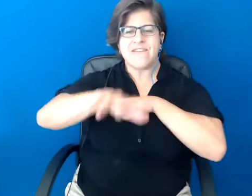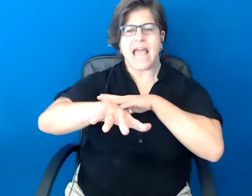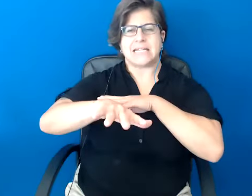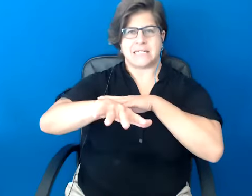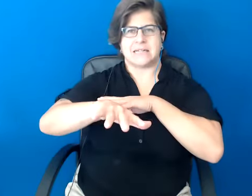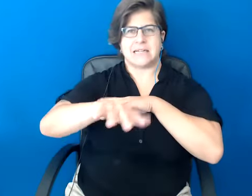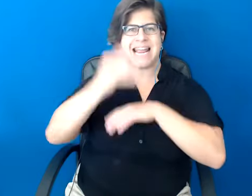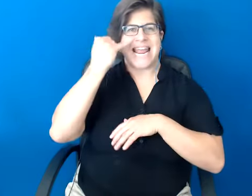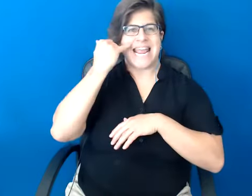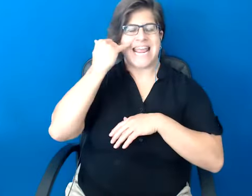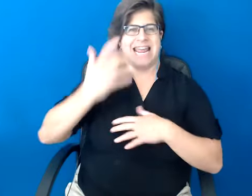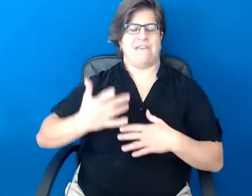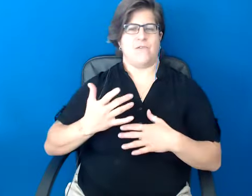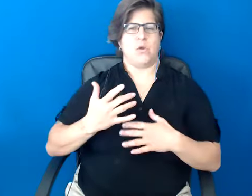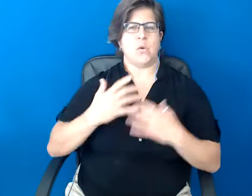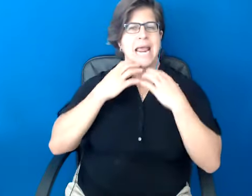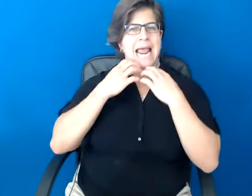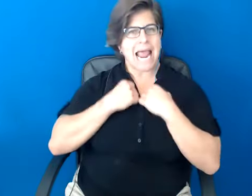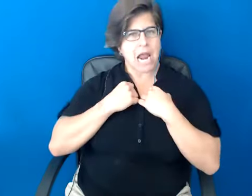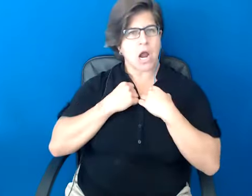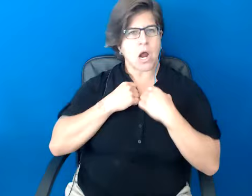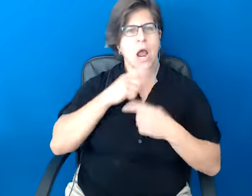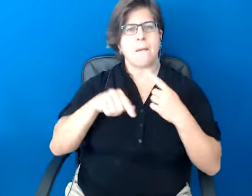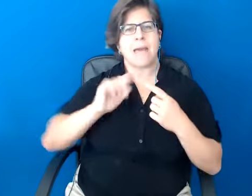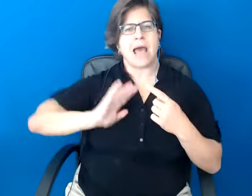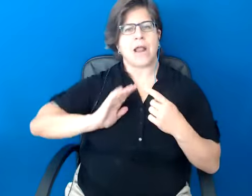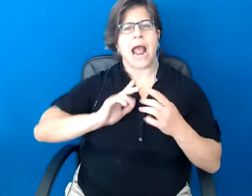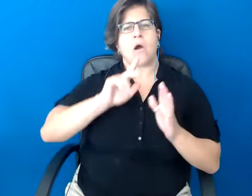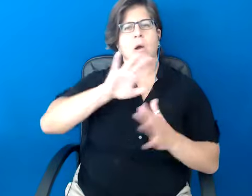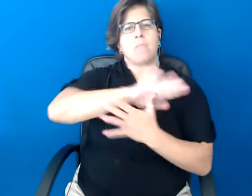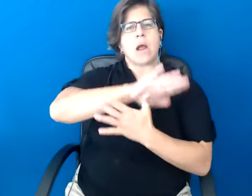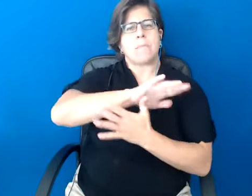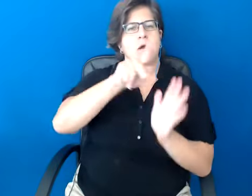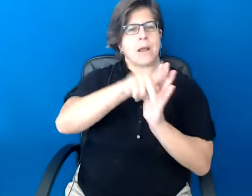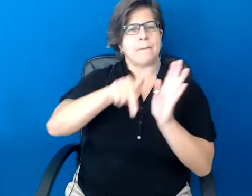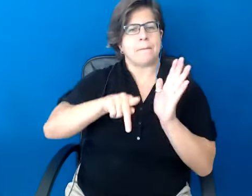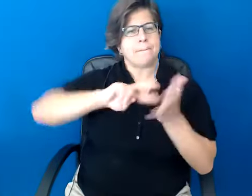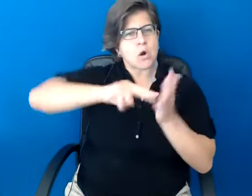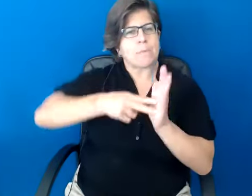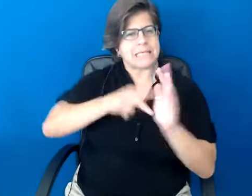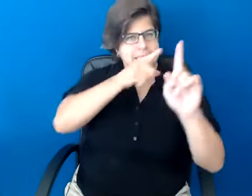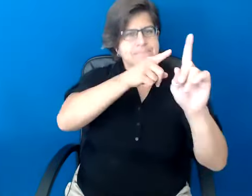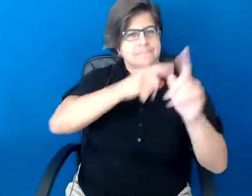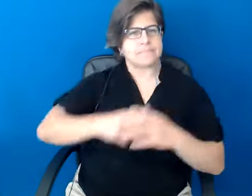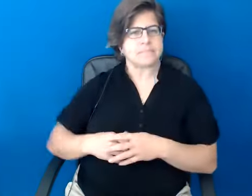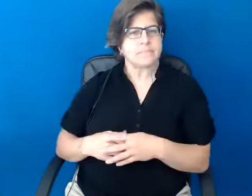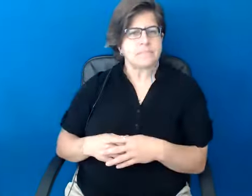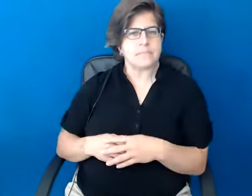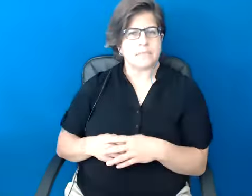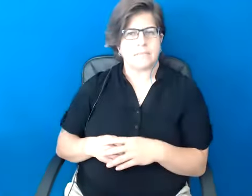it also applies outside of that, right? It has an effect if you care about our primary